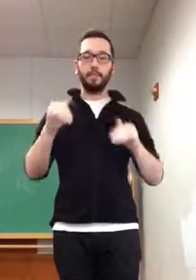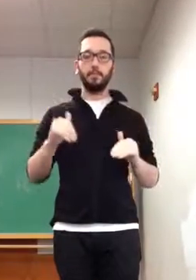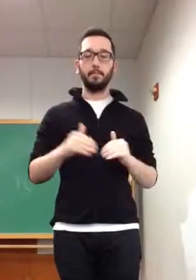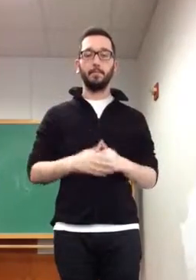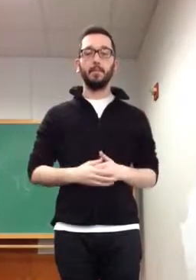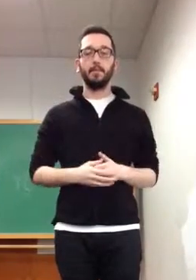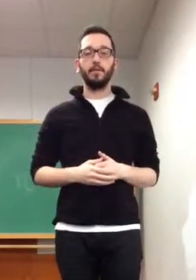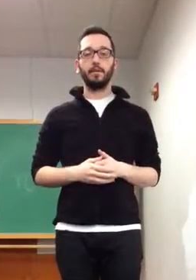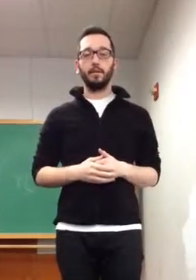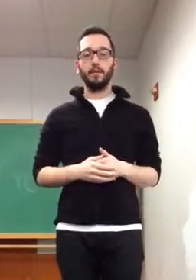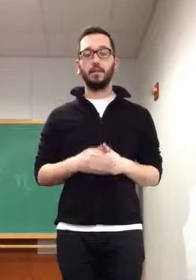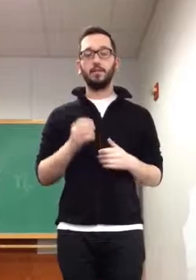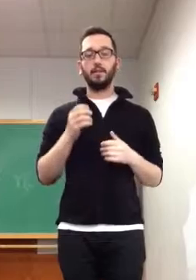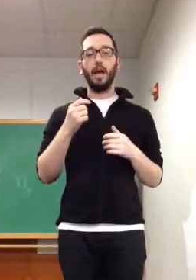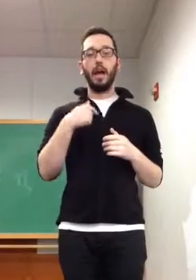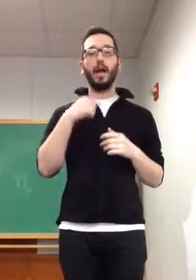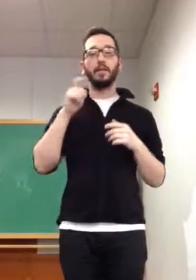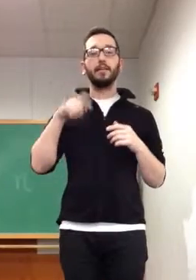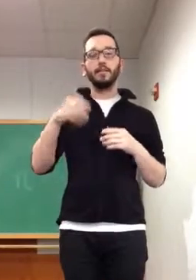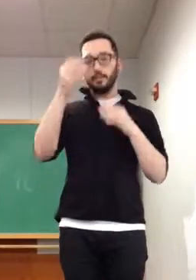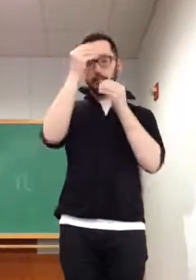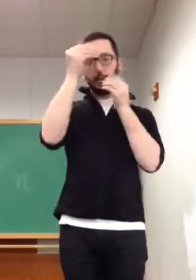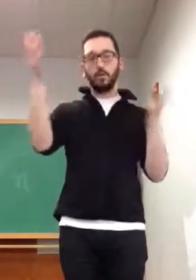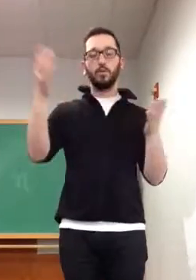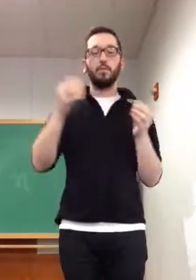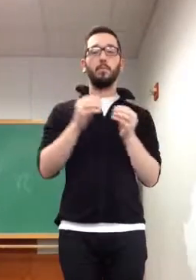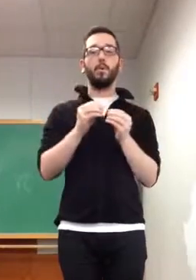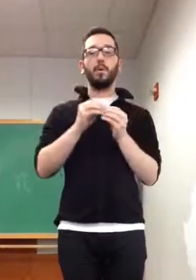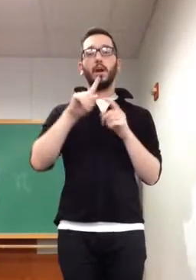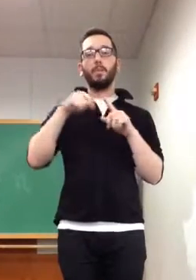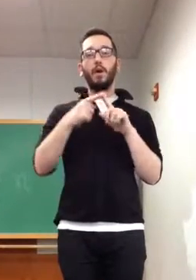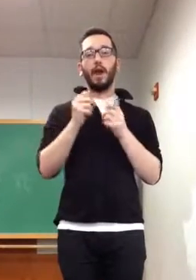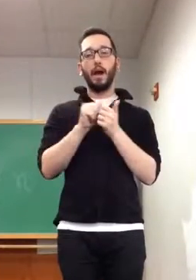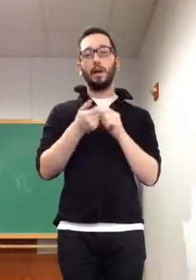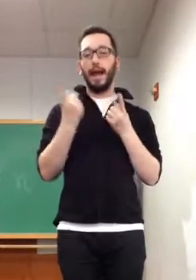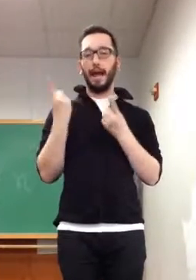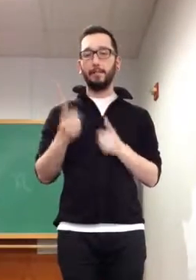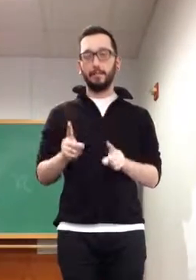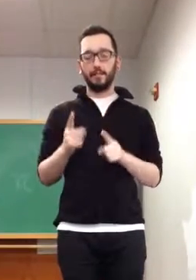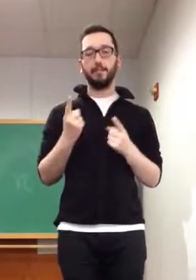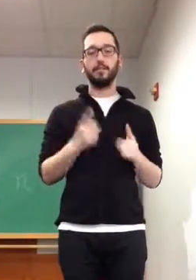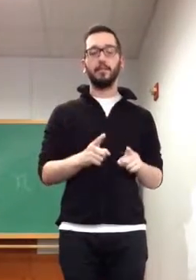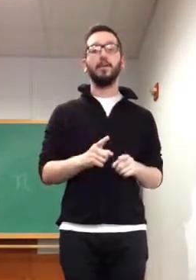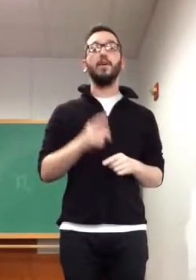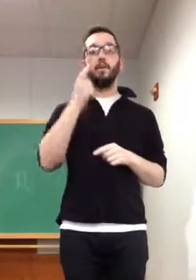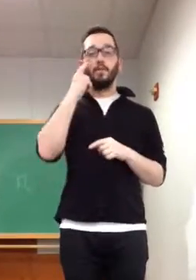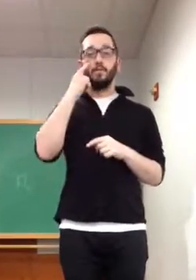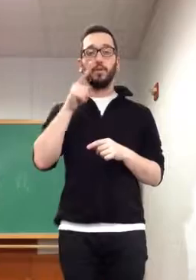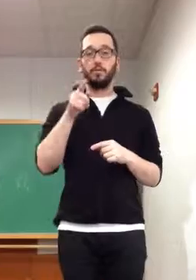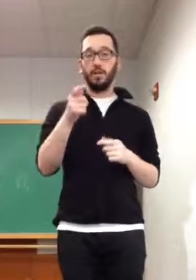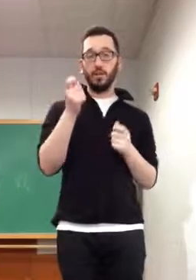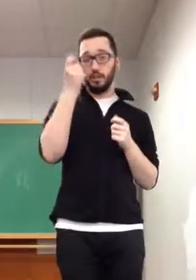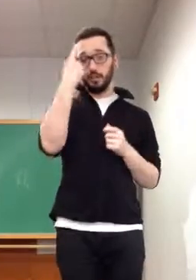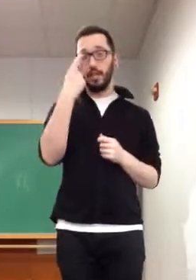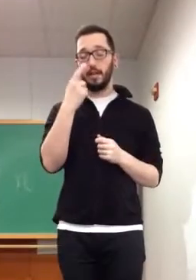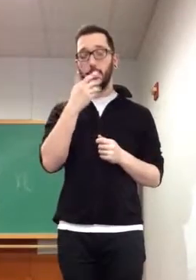And I need to tell you a little bit about how that occurred in order for you to understand how I'll approach